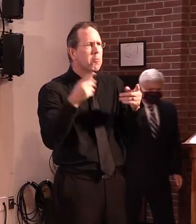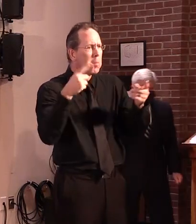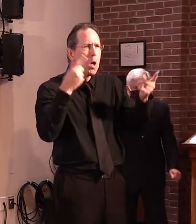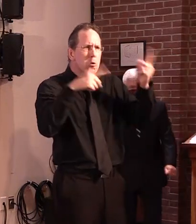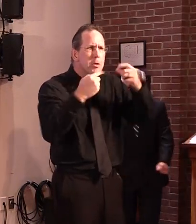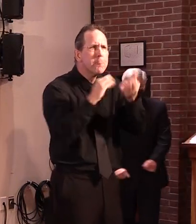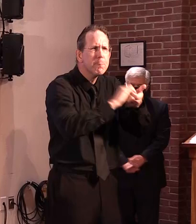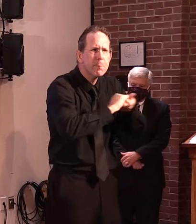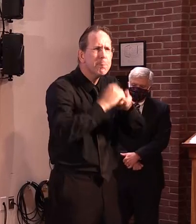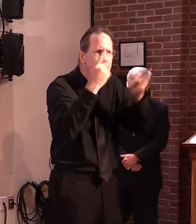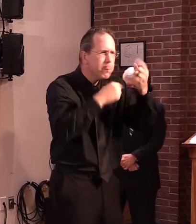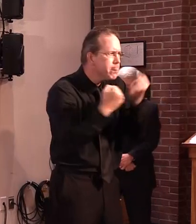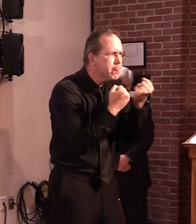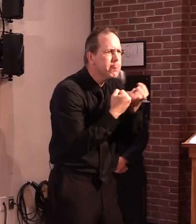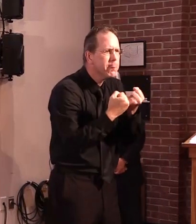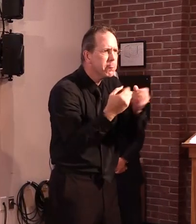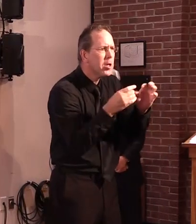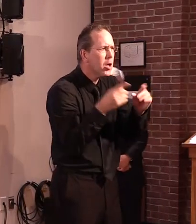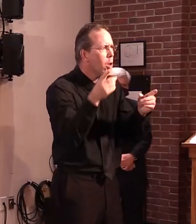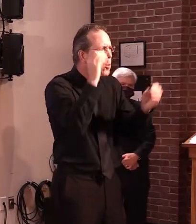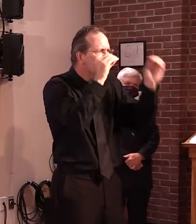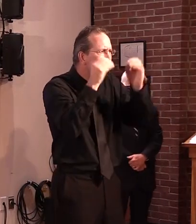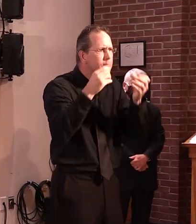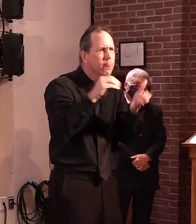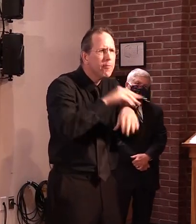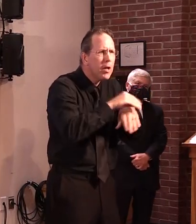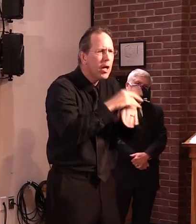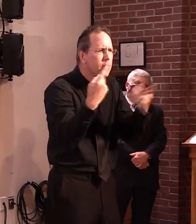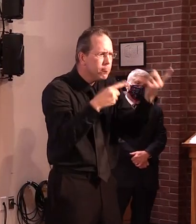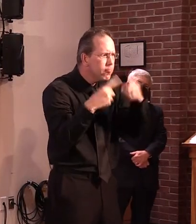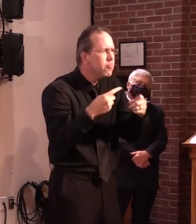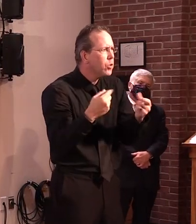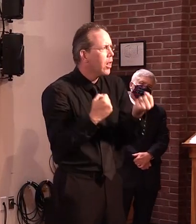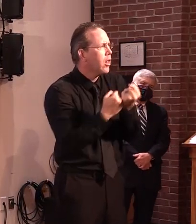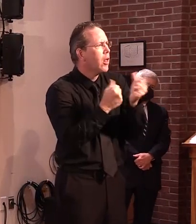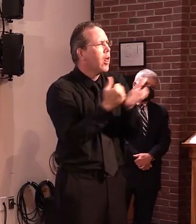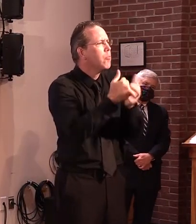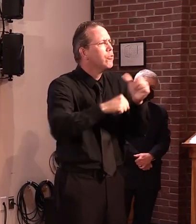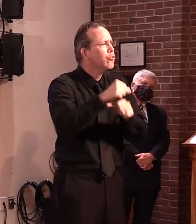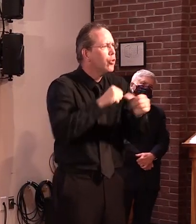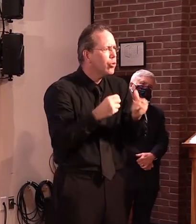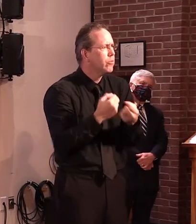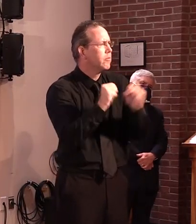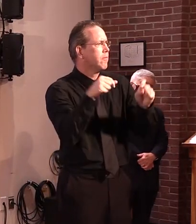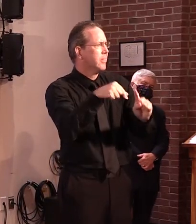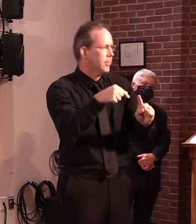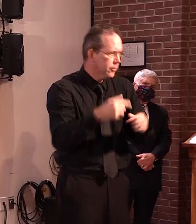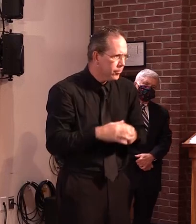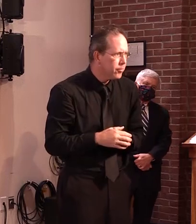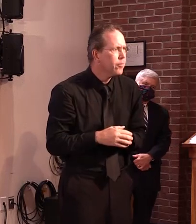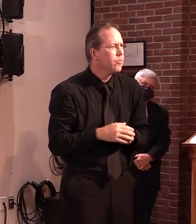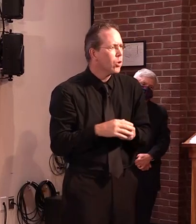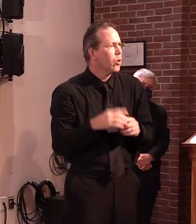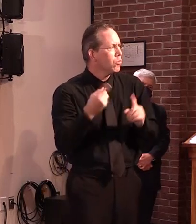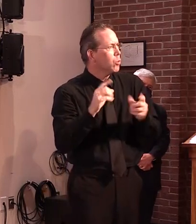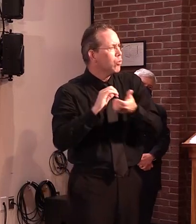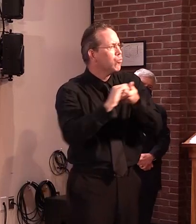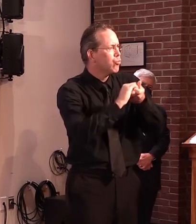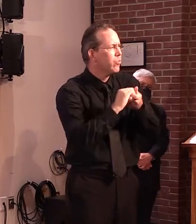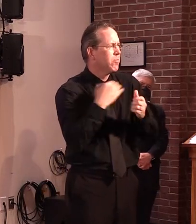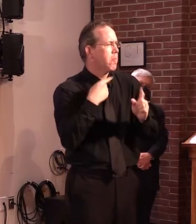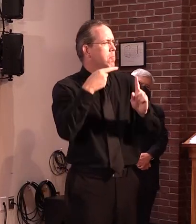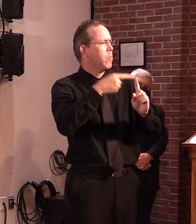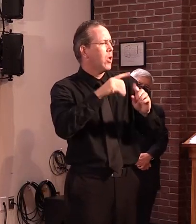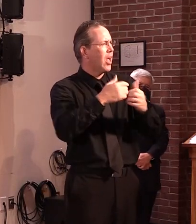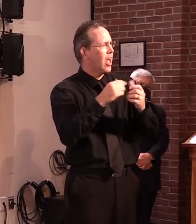successful approach, particularly in the arena of therapeutics for HIV. So again, the short answer to your question is that it